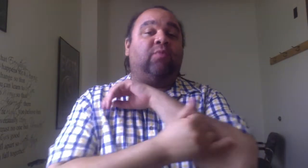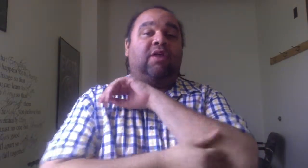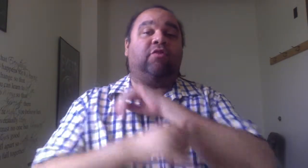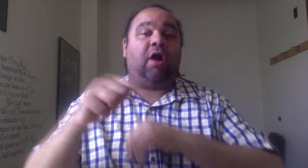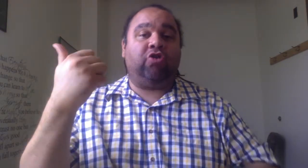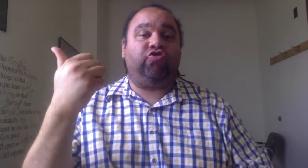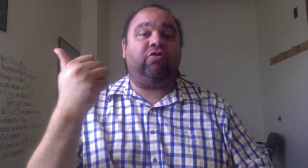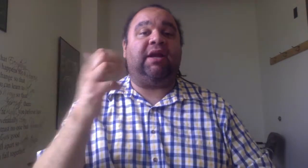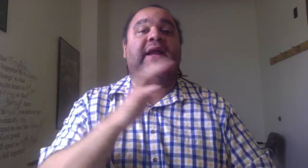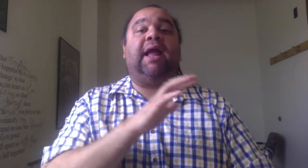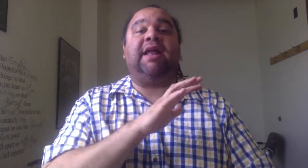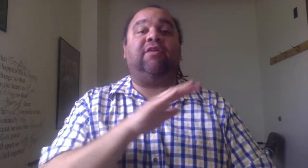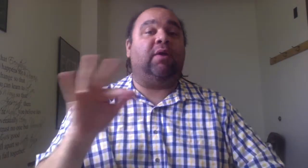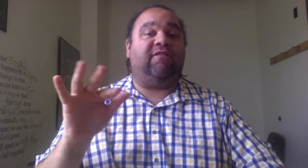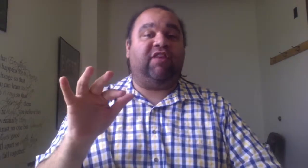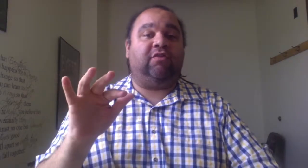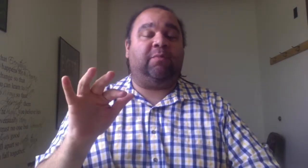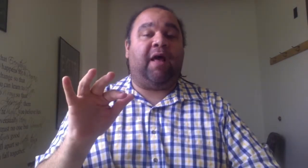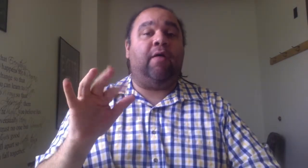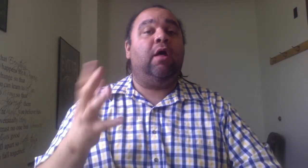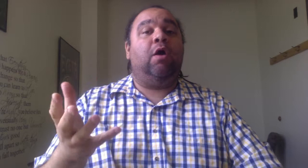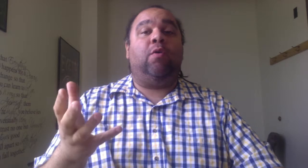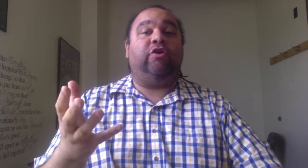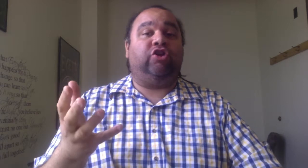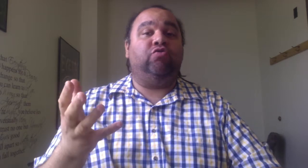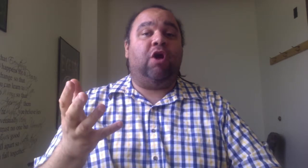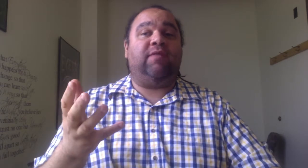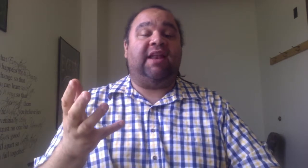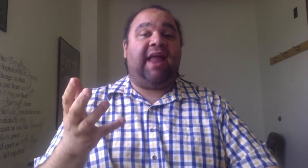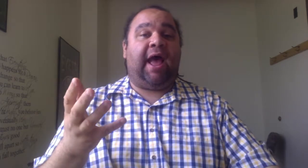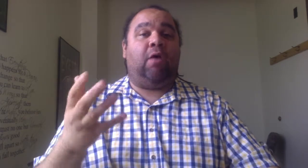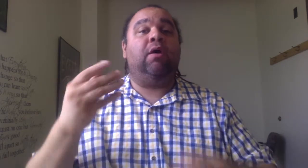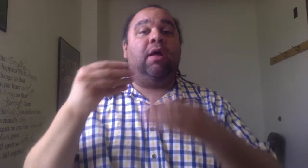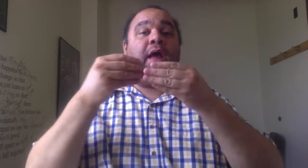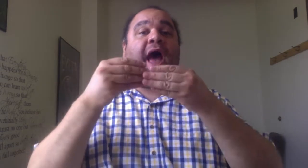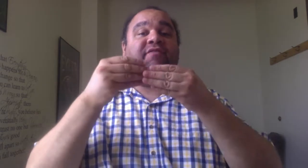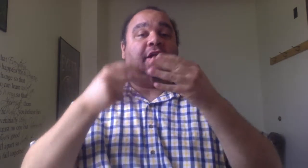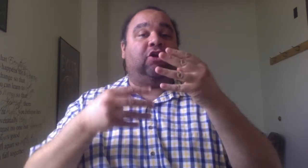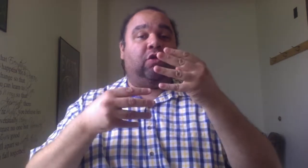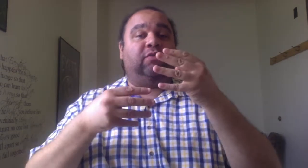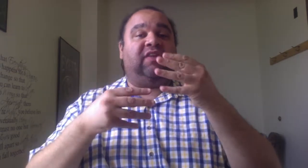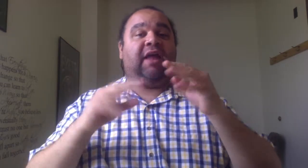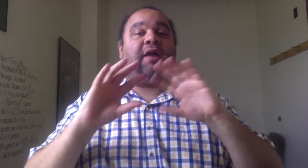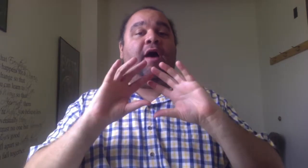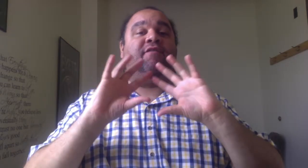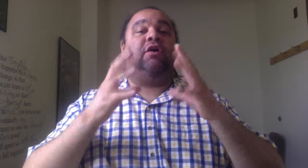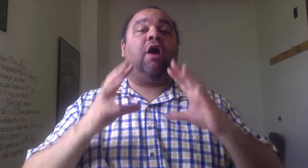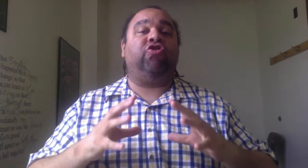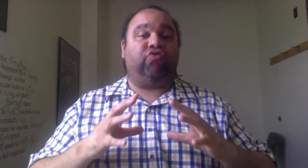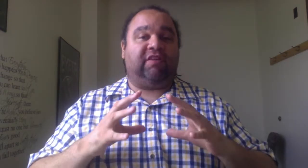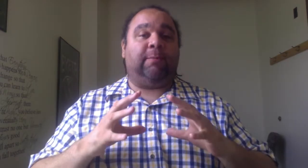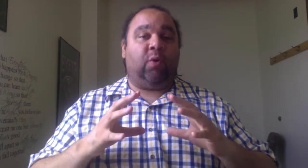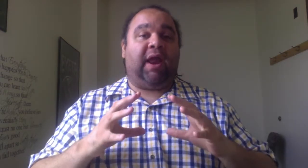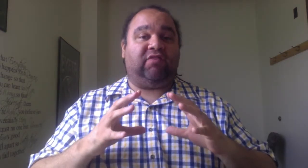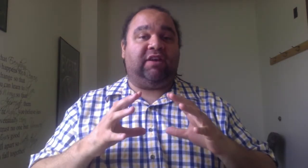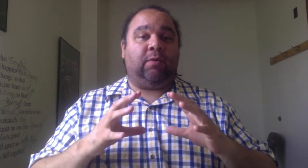another country and now they're going to fingerspell, well, you know that now I've got a closed set of countries I'm going to have to deal with